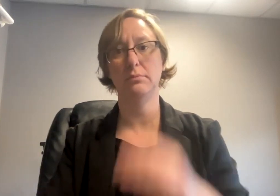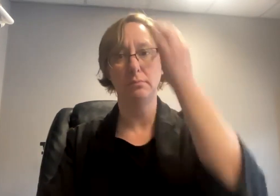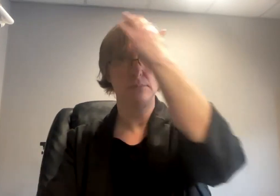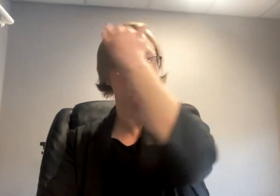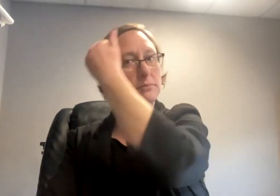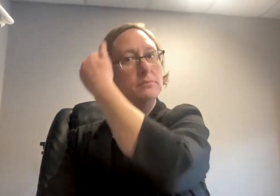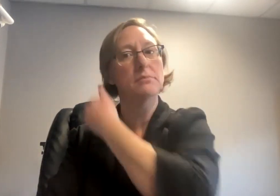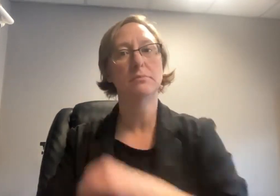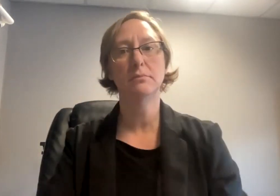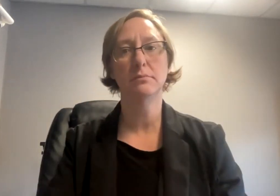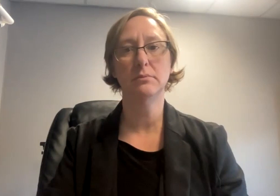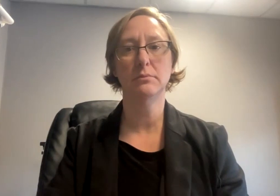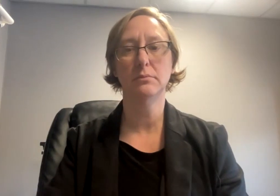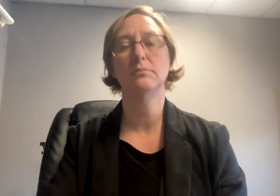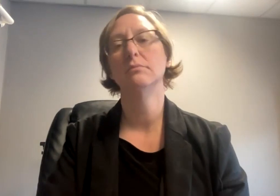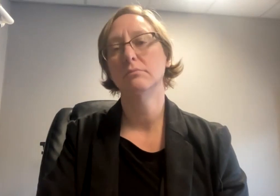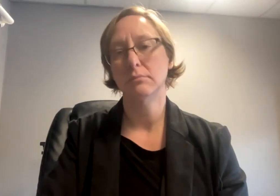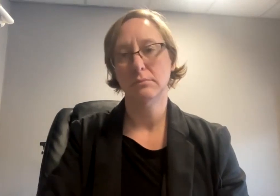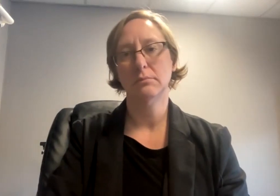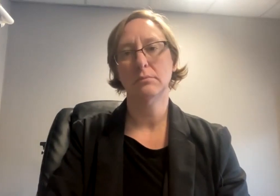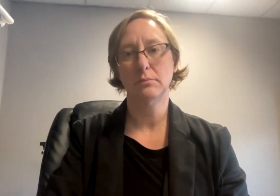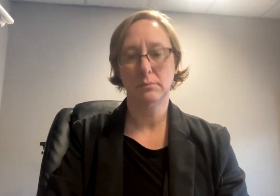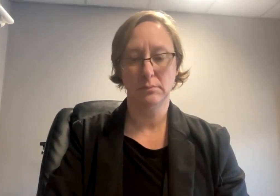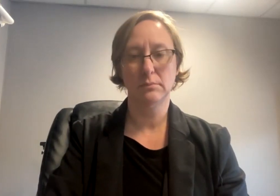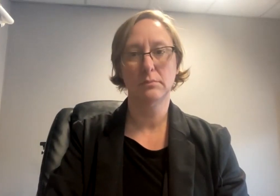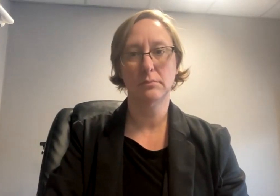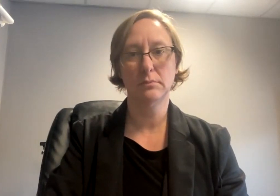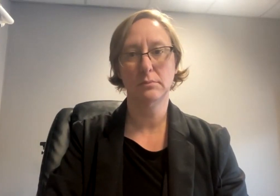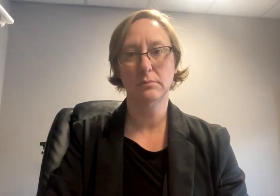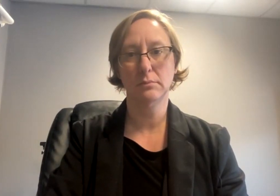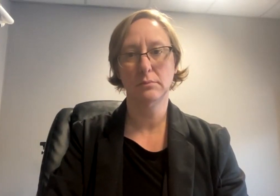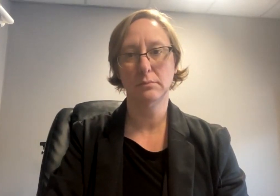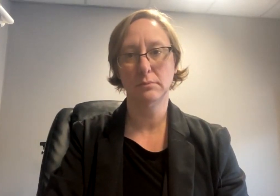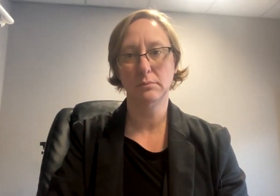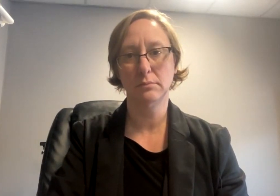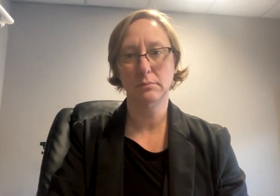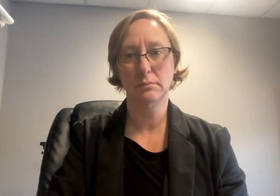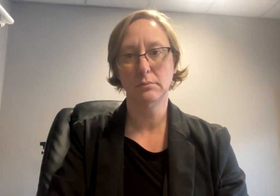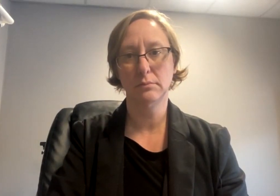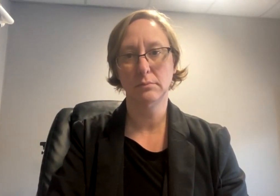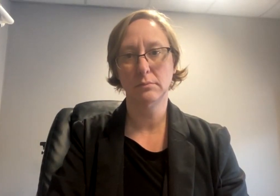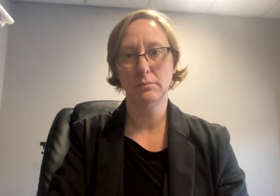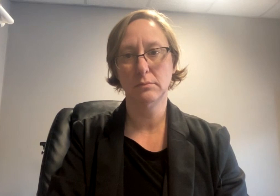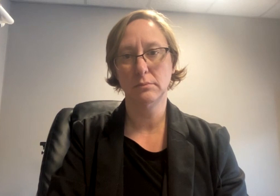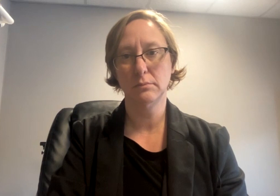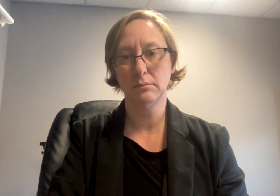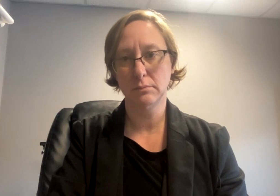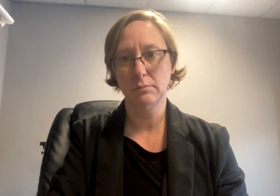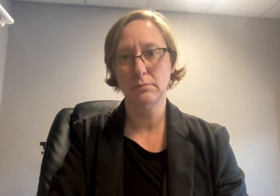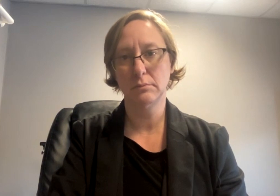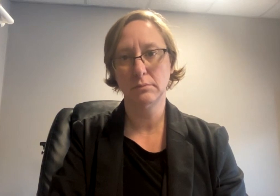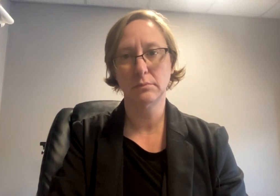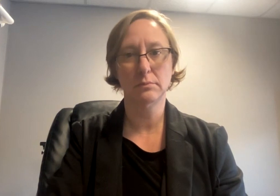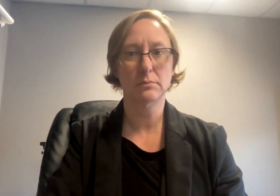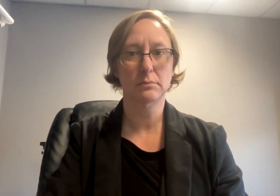So we don't need to ask which agency is being used. We don't need to ask, have you experienced working with specific kind of